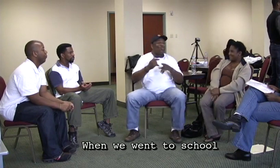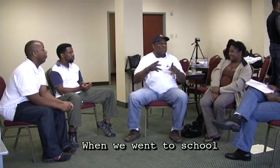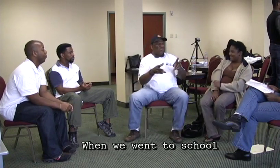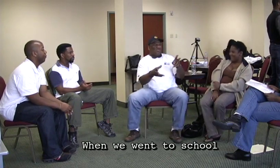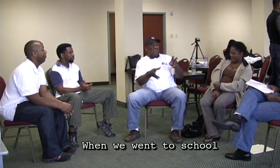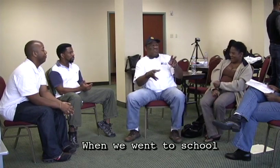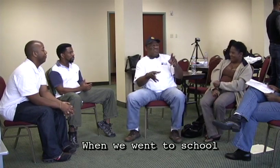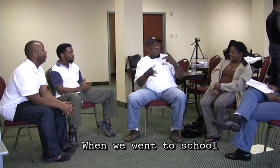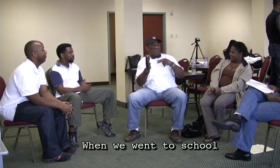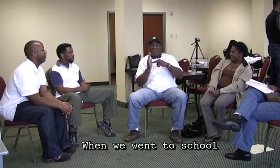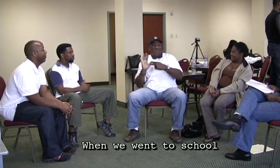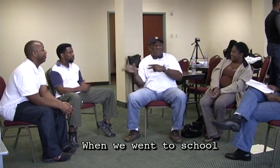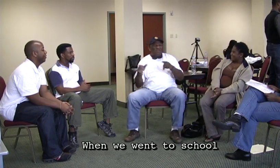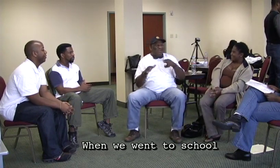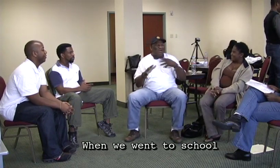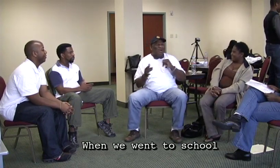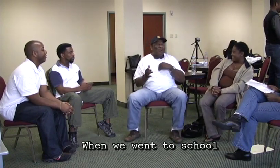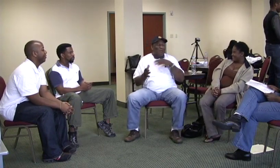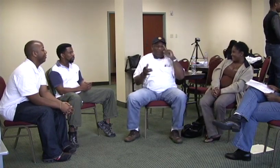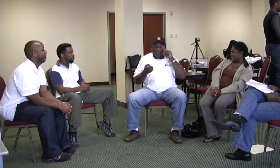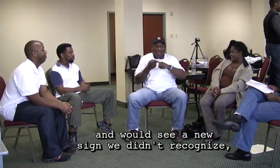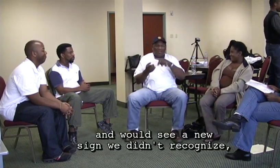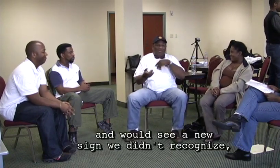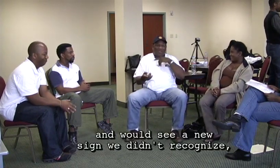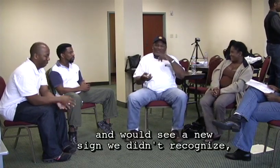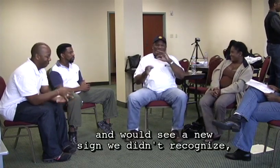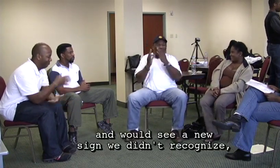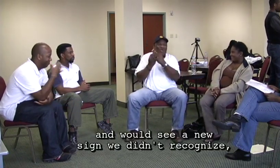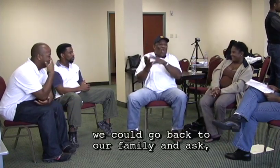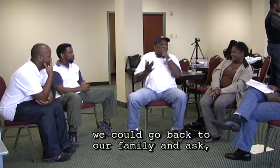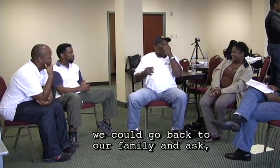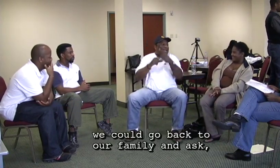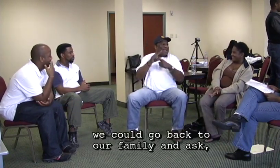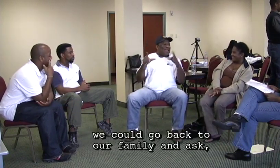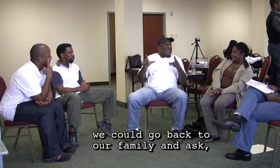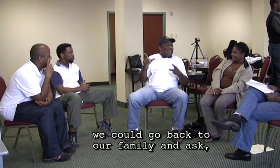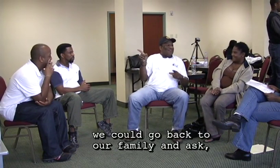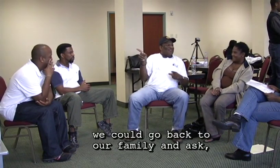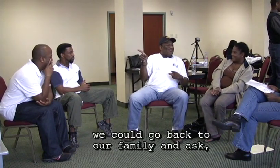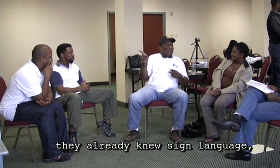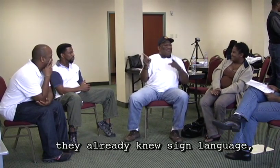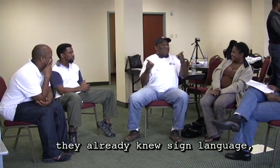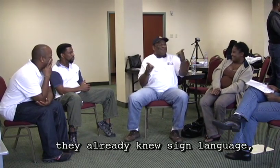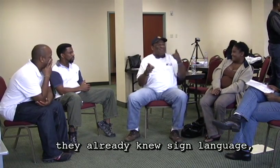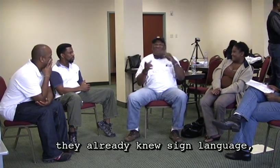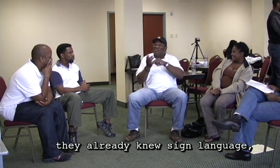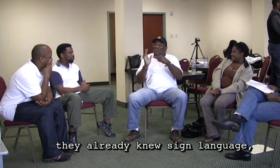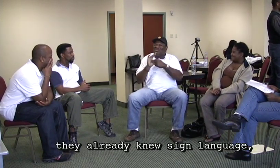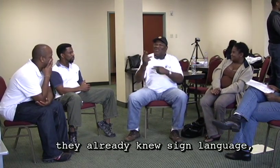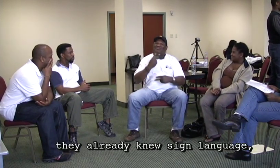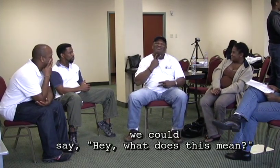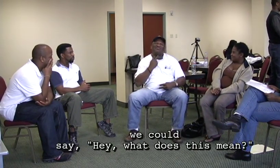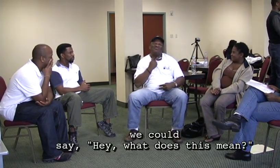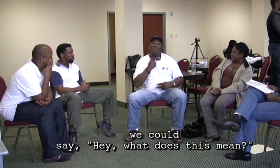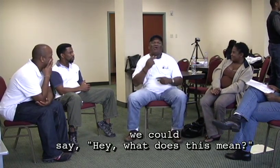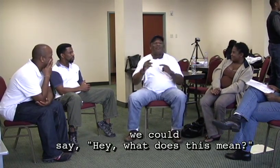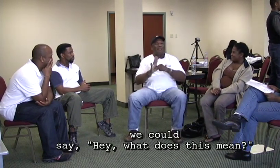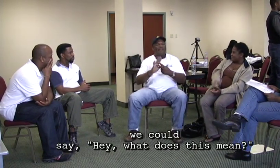went to school and would see a new sign we didn't recognize, we could go back to our family and ask. They already knew sign language. We could say, hey, what does this